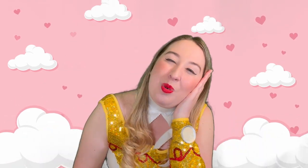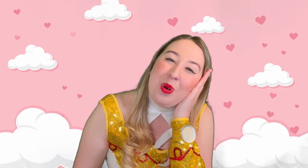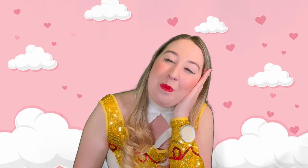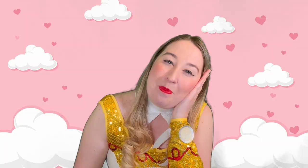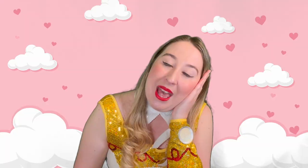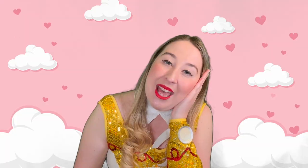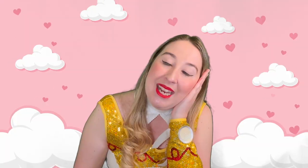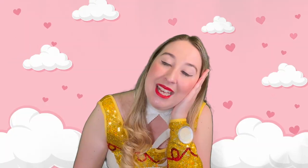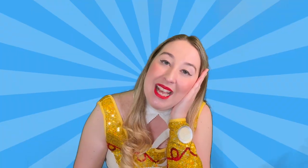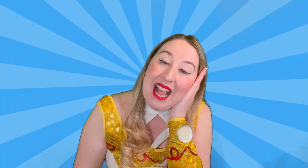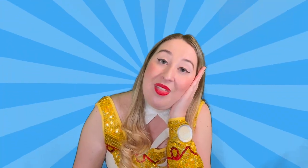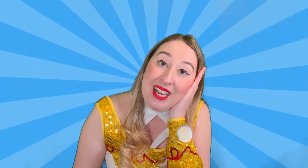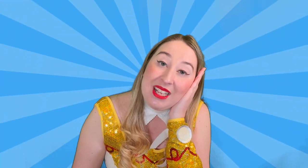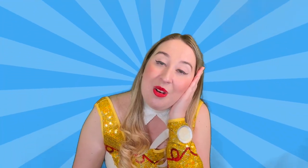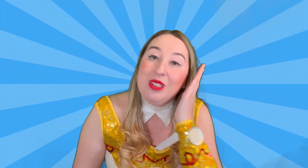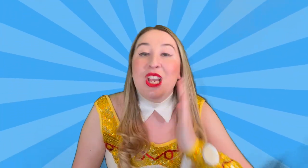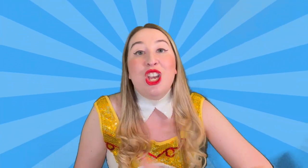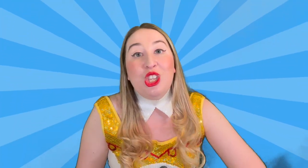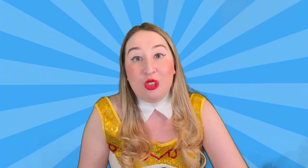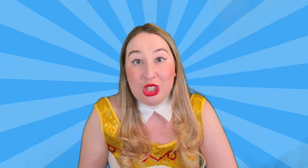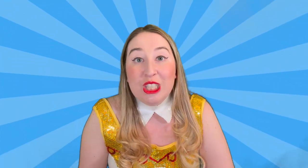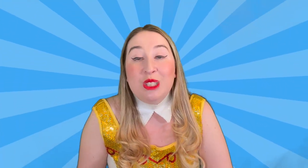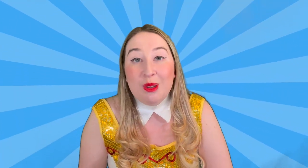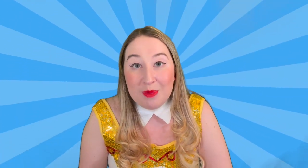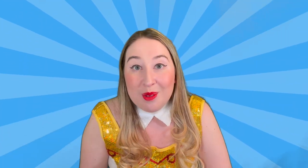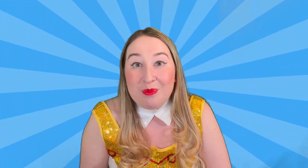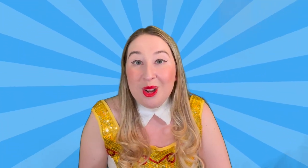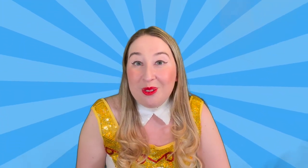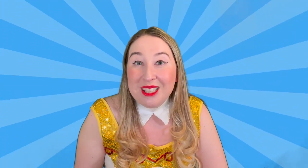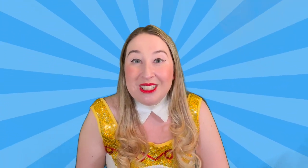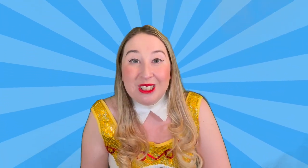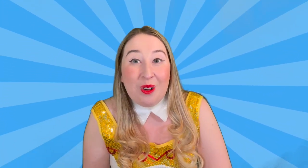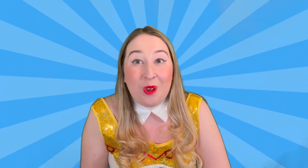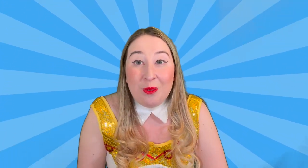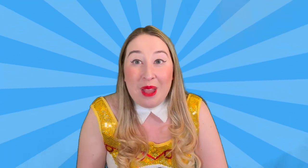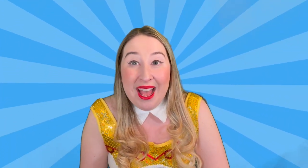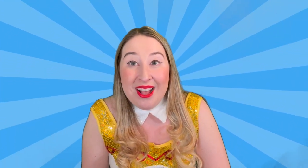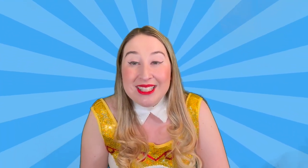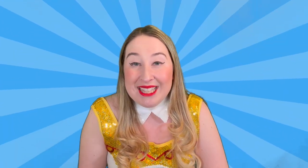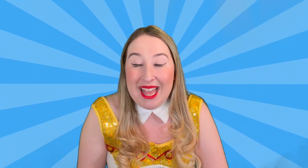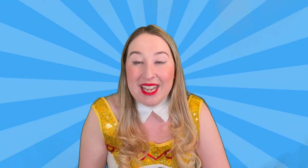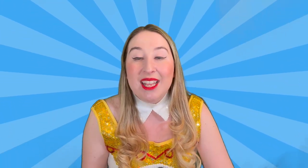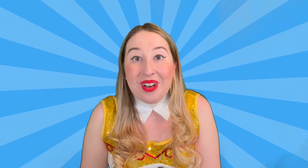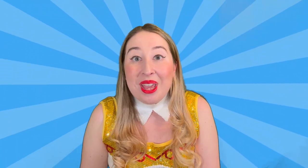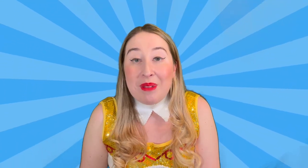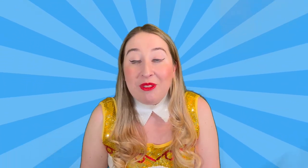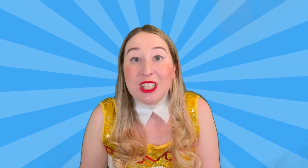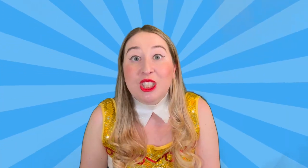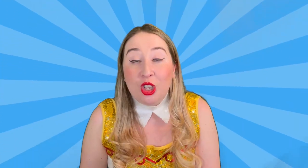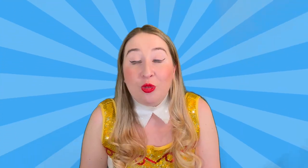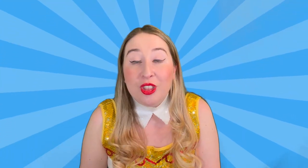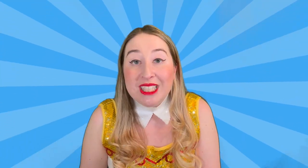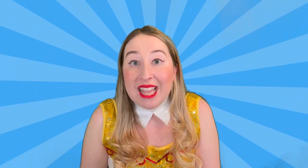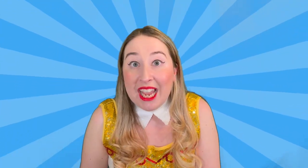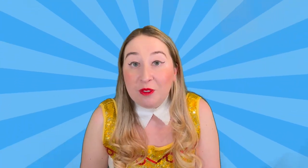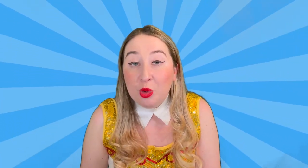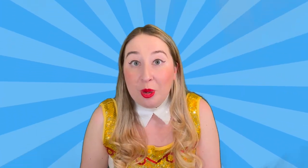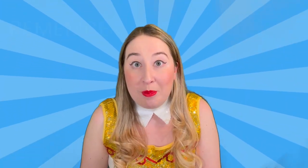warm bed. And then it goes, you just remember what your old pal said. Okay, my friends, so for the sign for